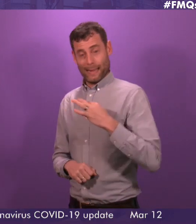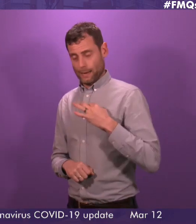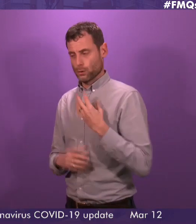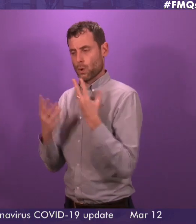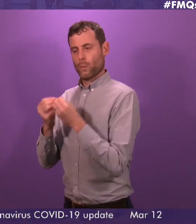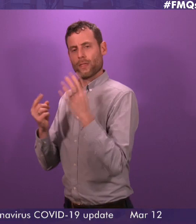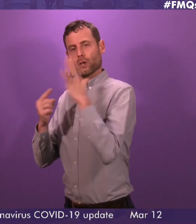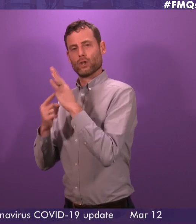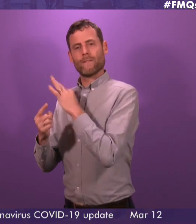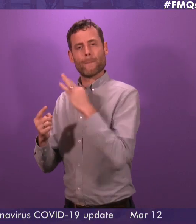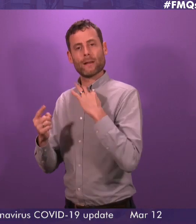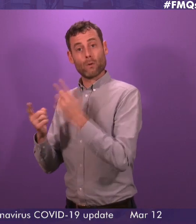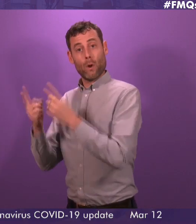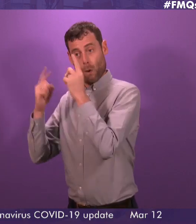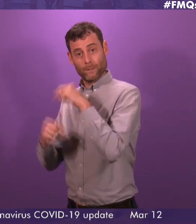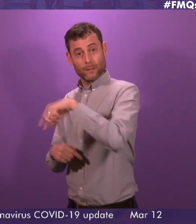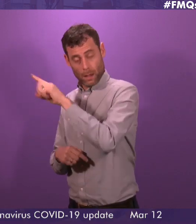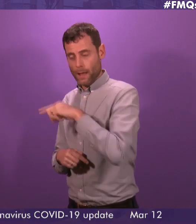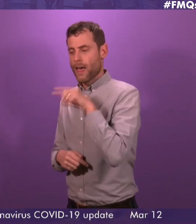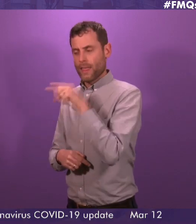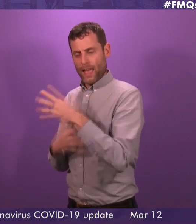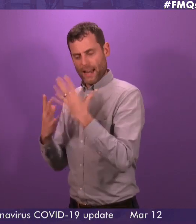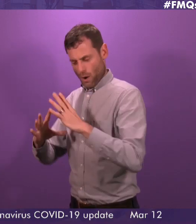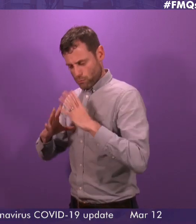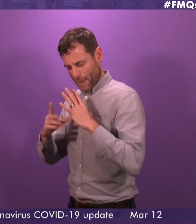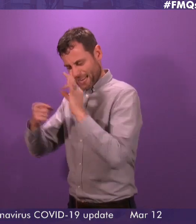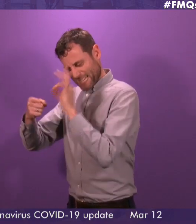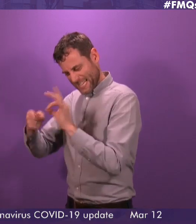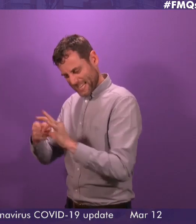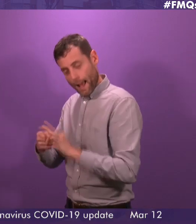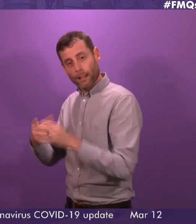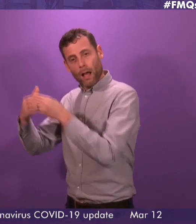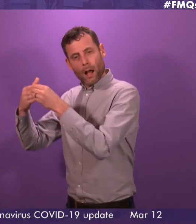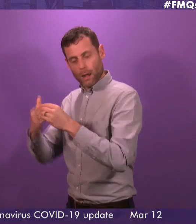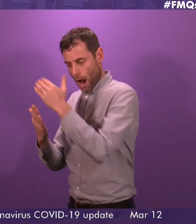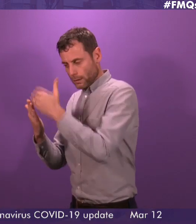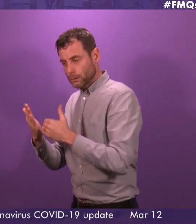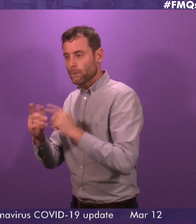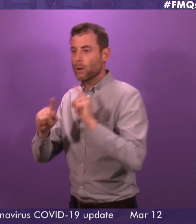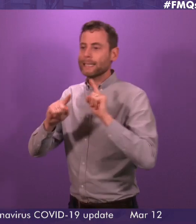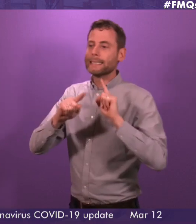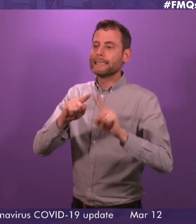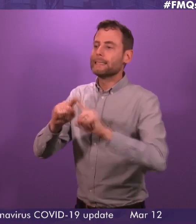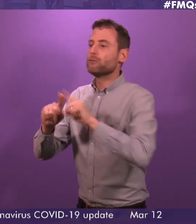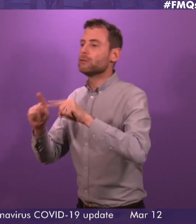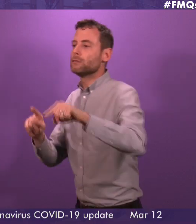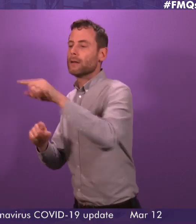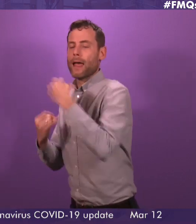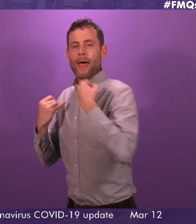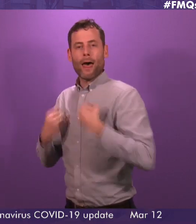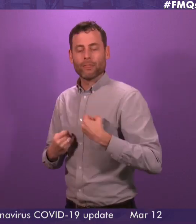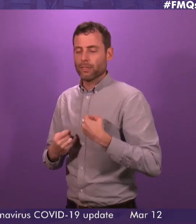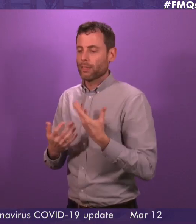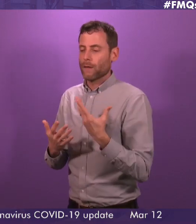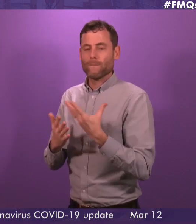others, are currently working through very detailed guidance for a range of conditions that go from those who are most